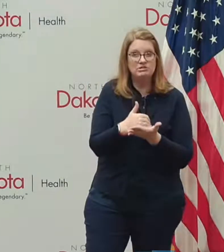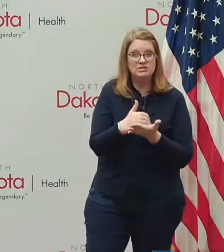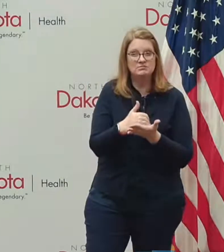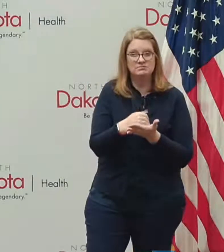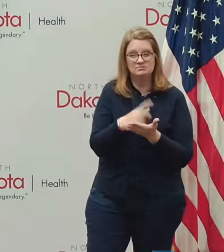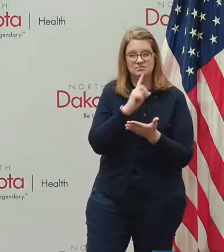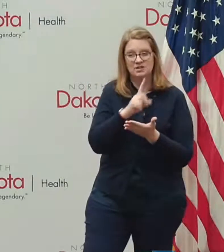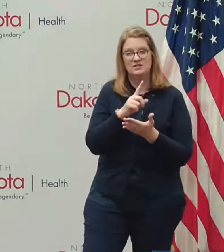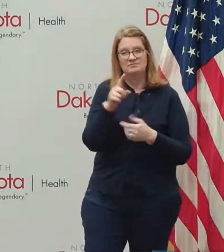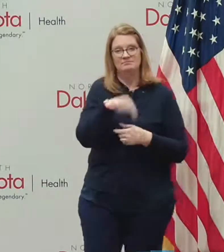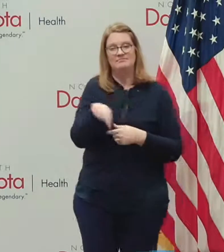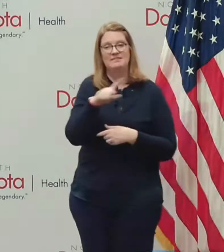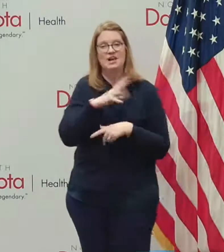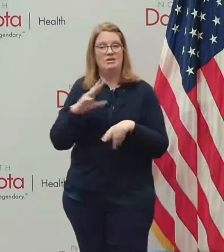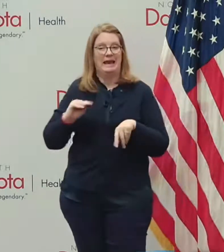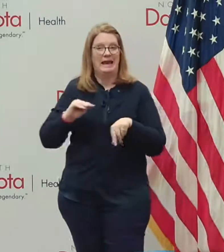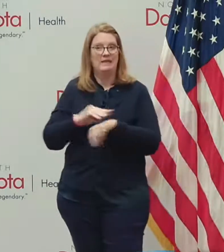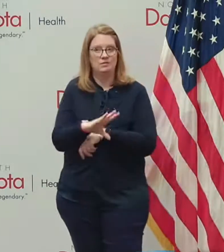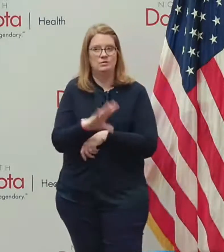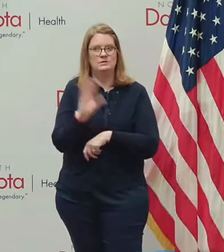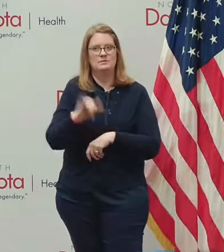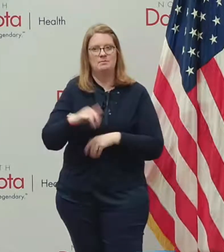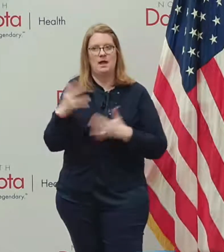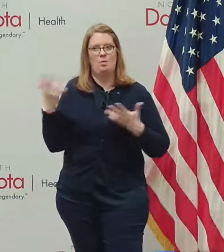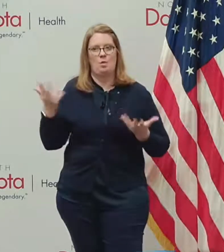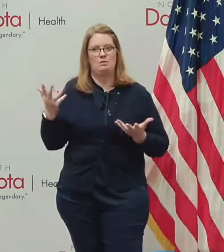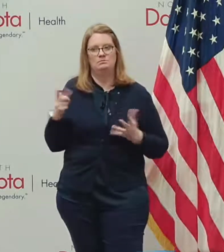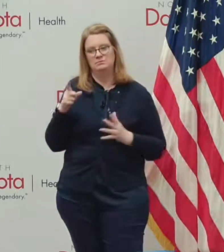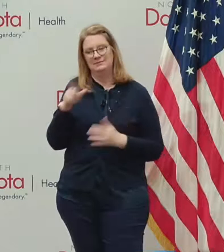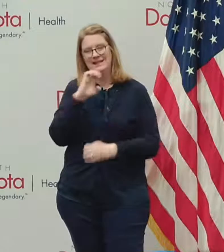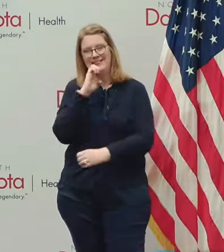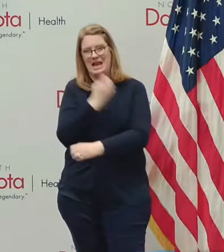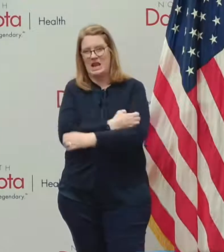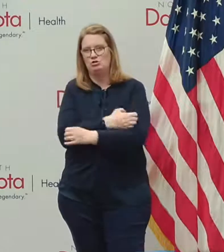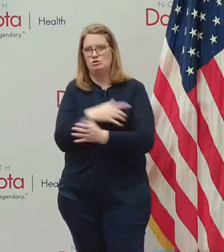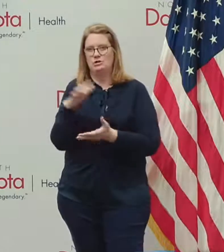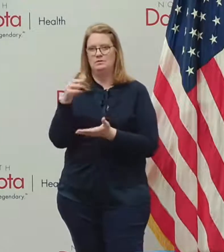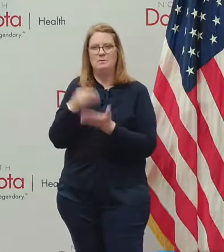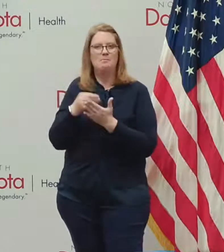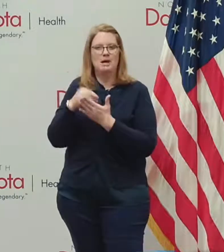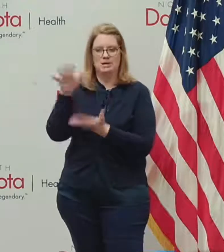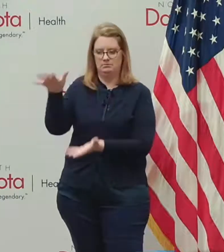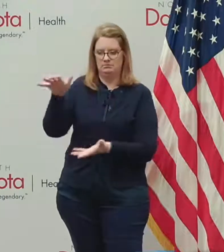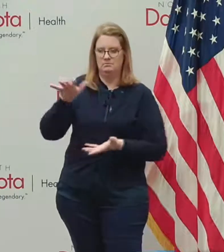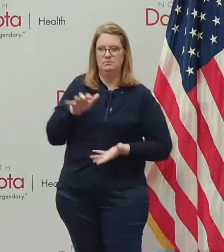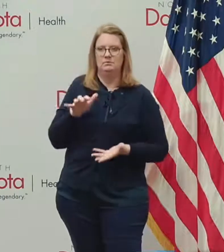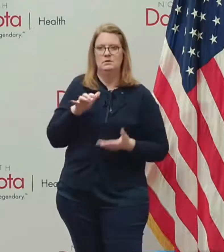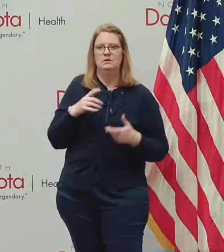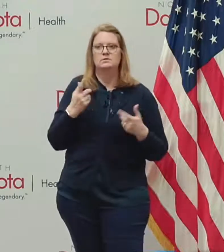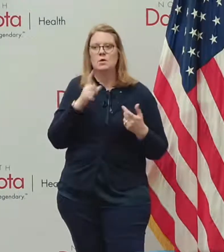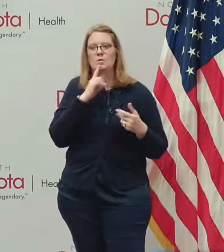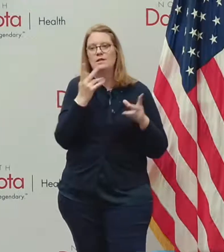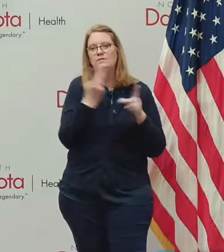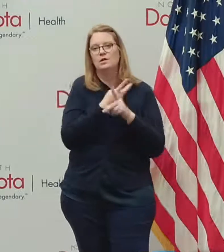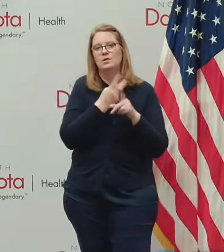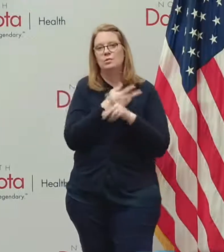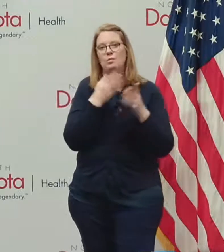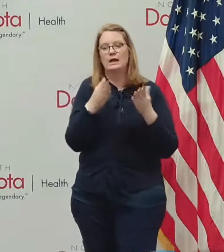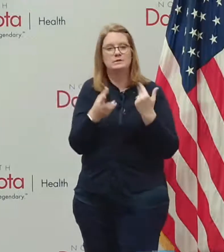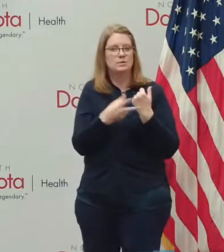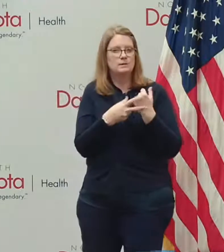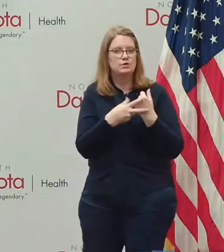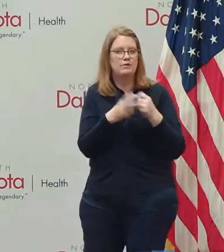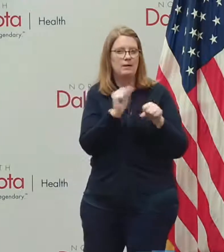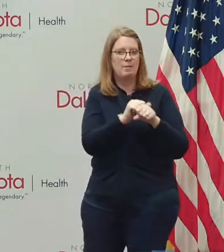the universities. Every single budget is touched by the energy sector. So again, finding ways to preserve employment for